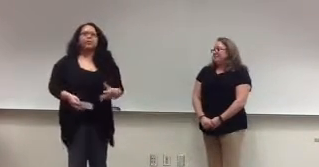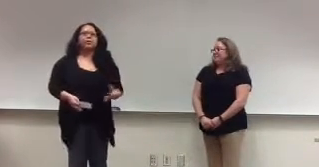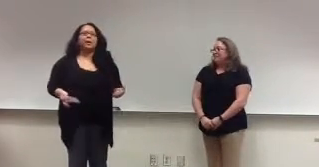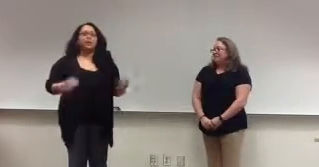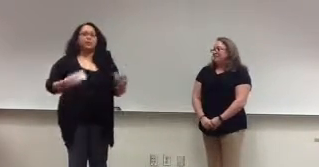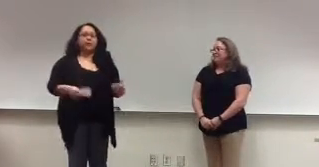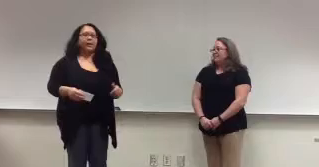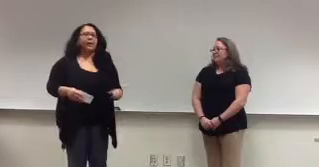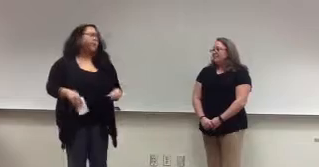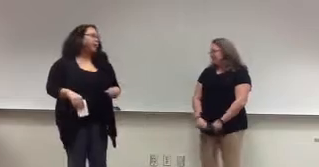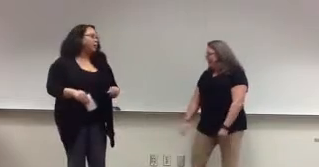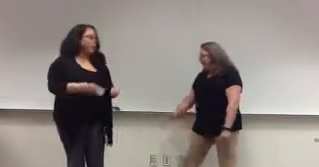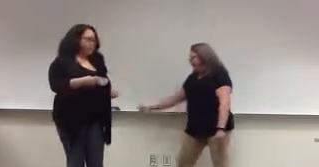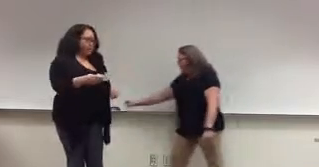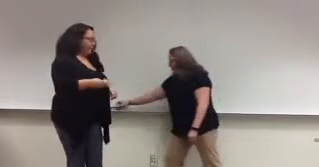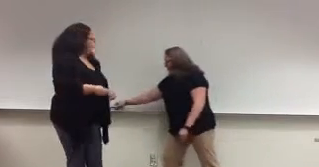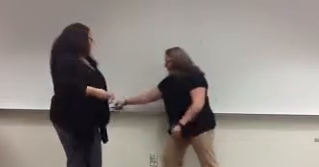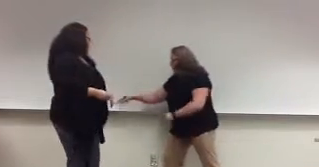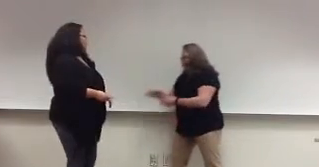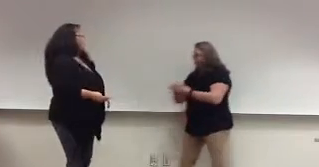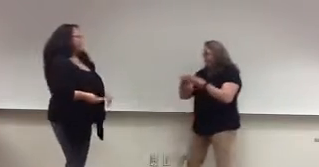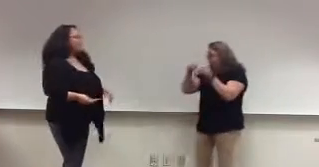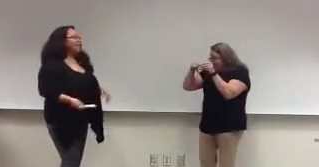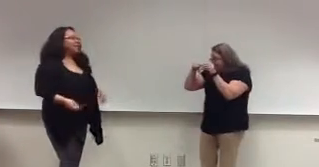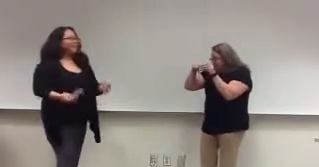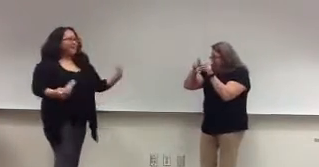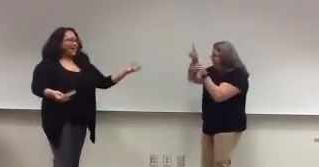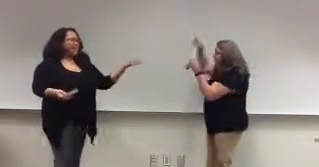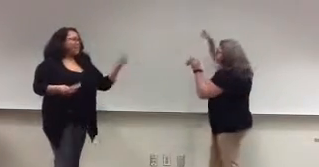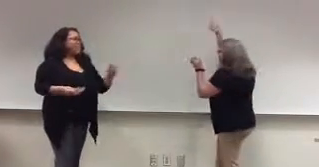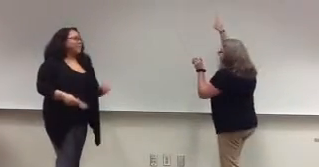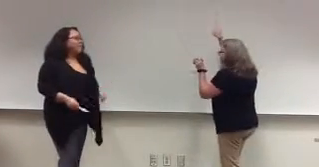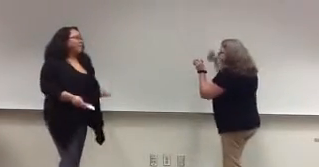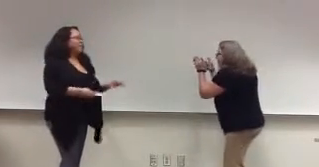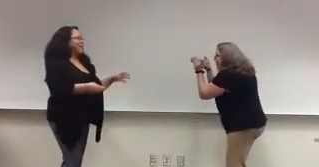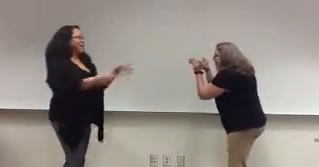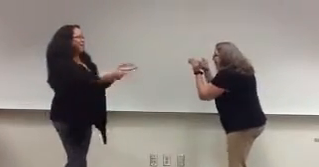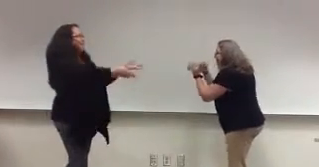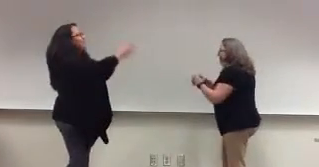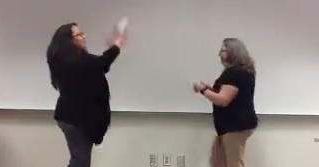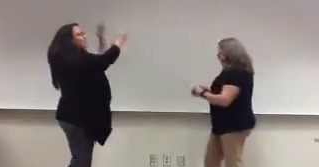go ahead and use that as well. Yes, exactly. If you're going to say, that's the mouse for the